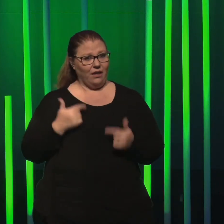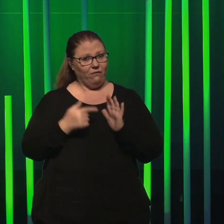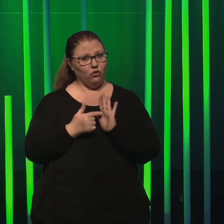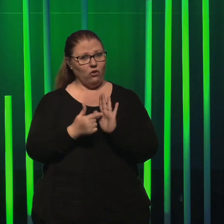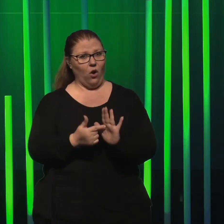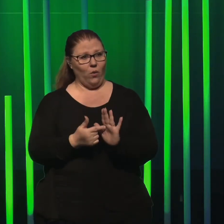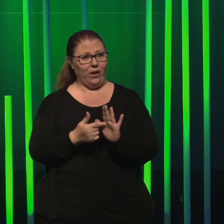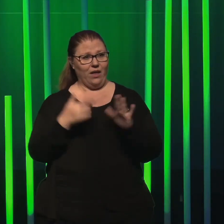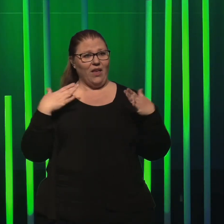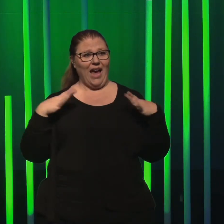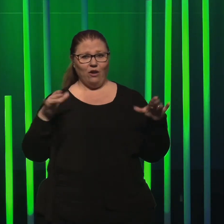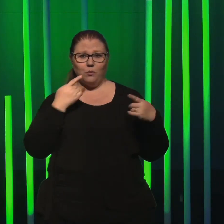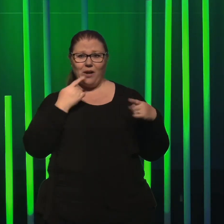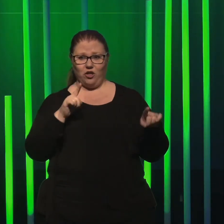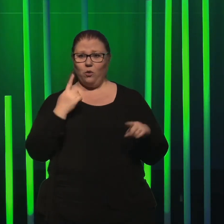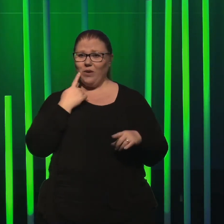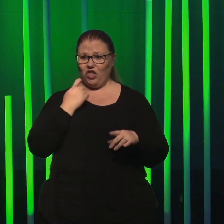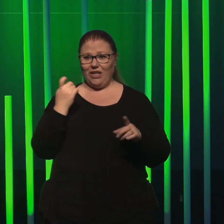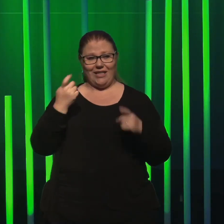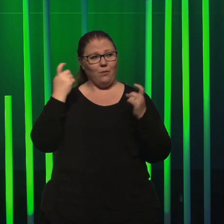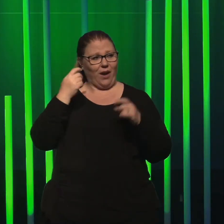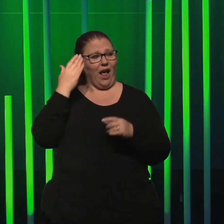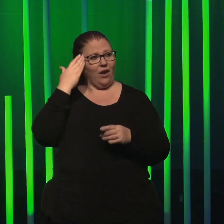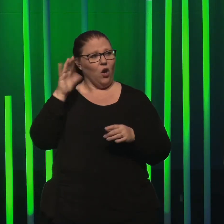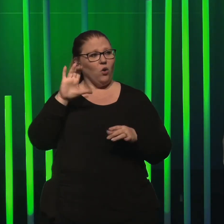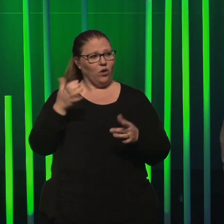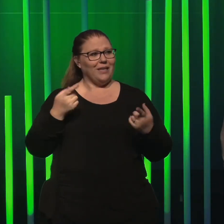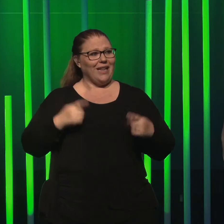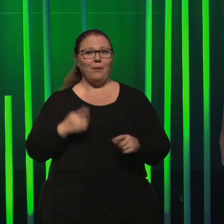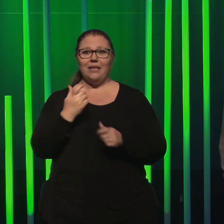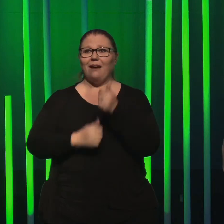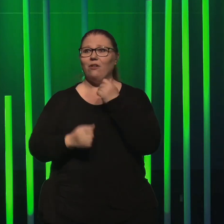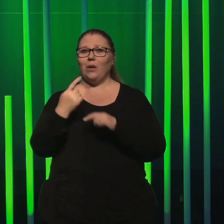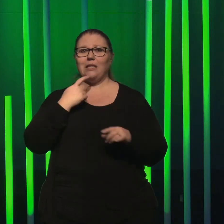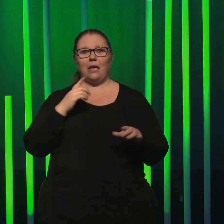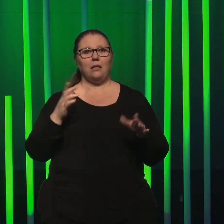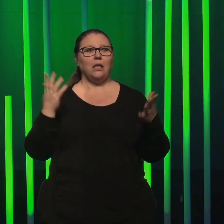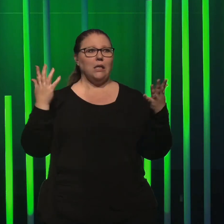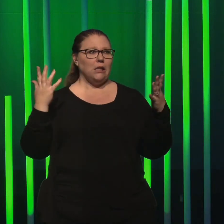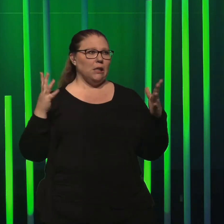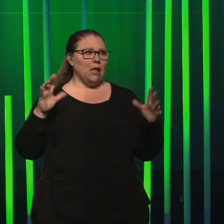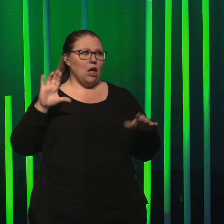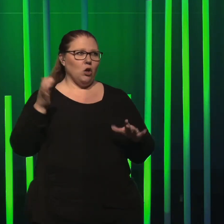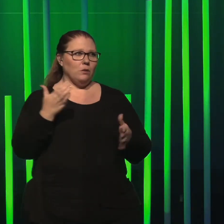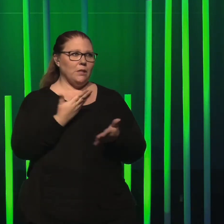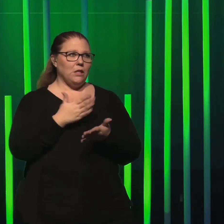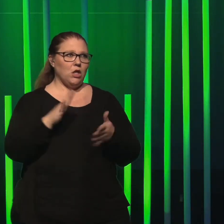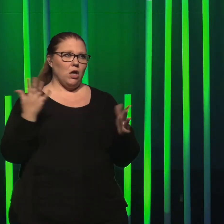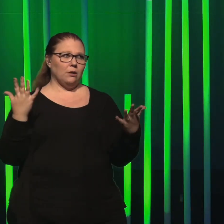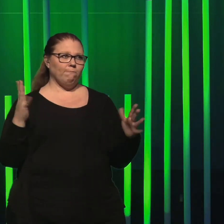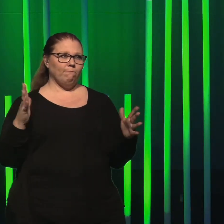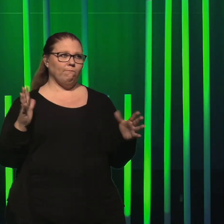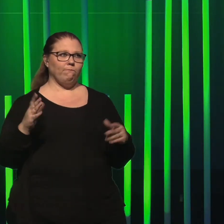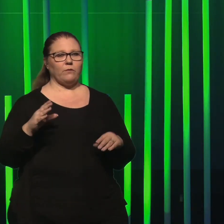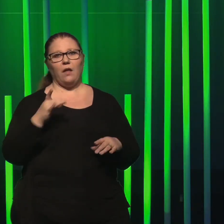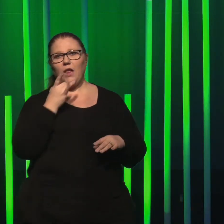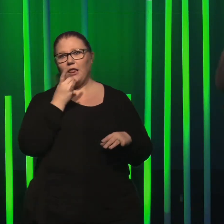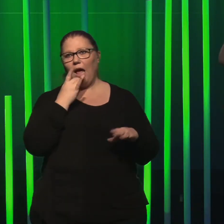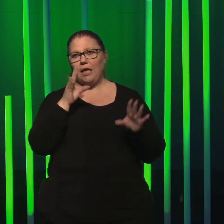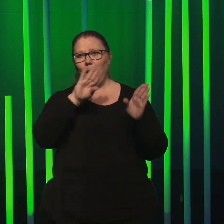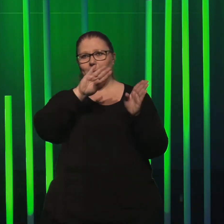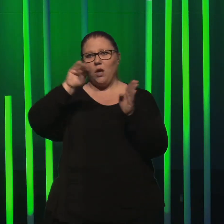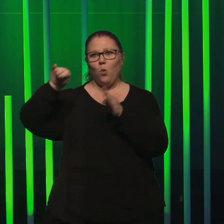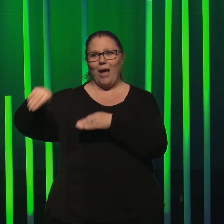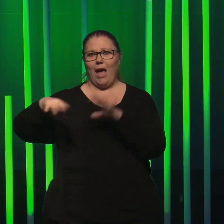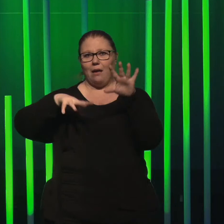angel's pronouncement that we just celebrated. And I know Christmas happens and everybody's stop singing the Christmas songs. Let's put the Christmas lights away. But it's